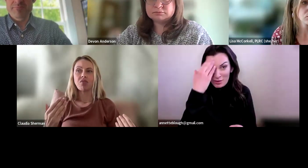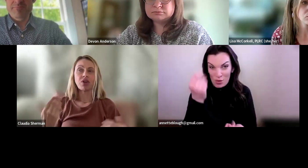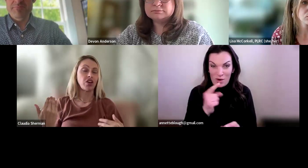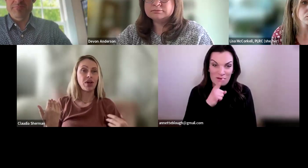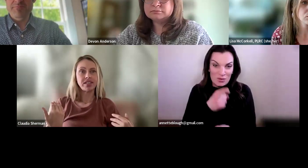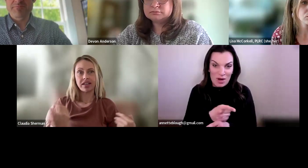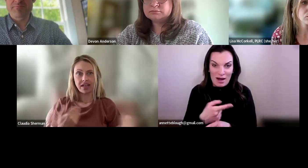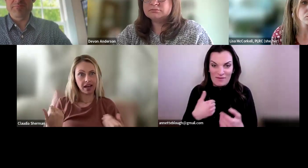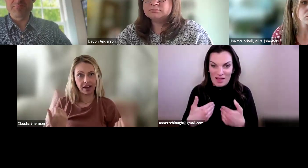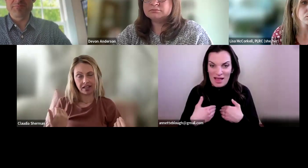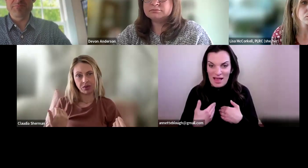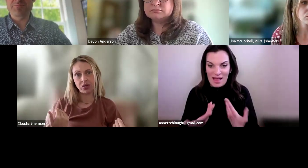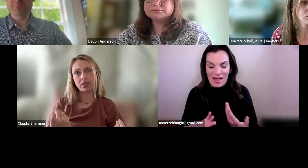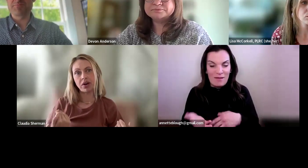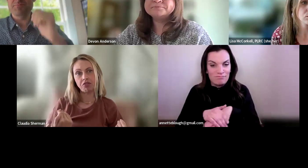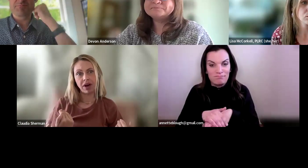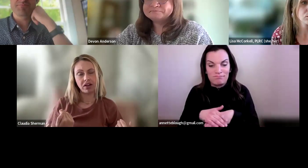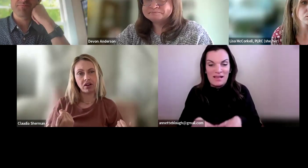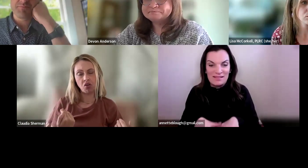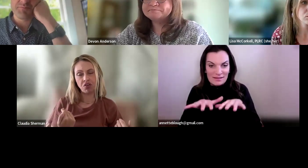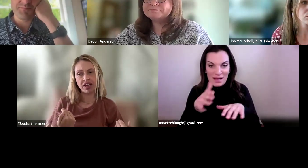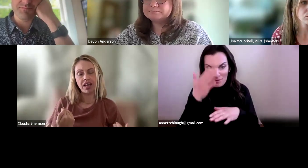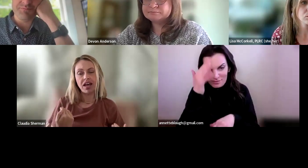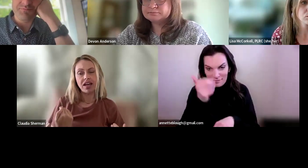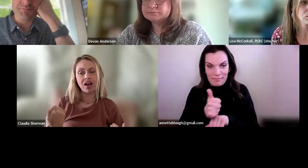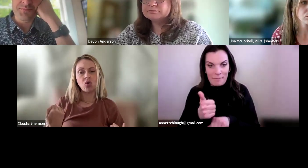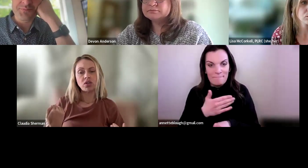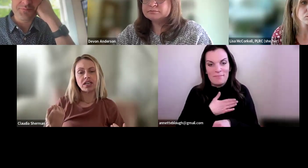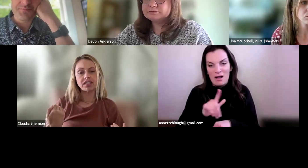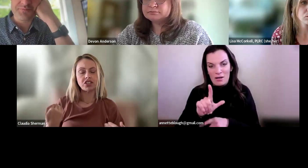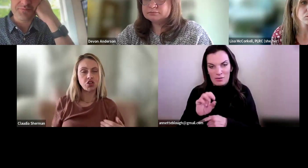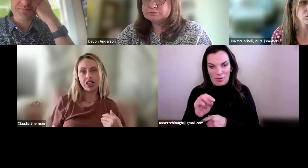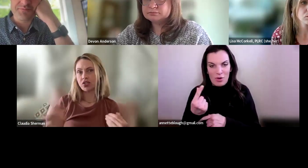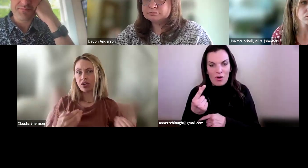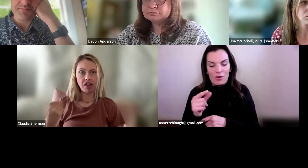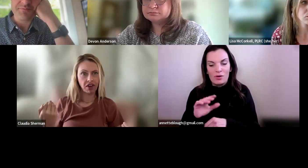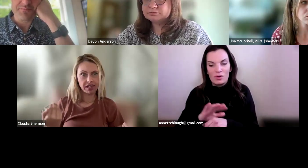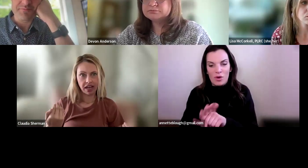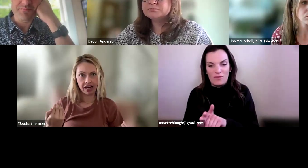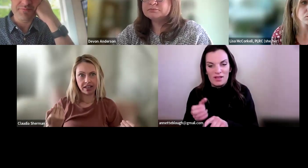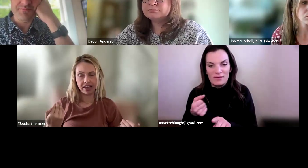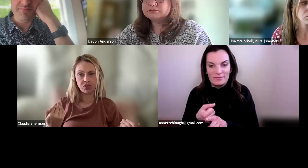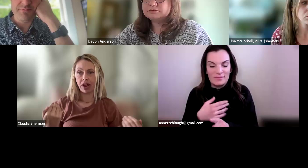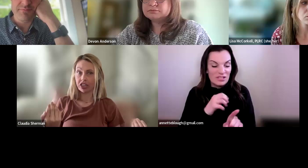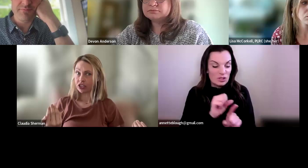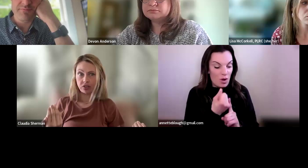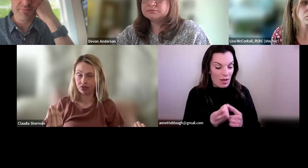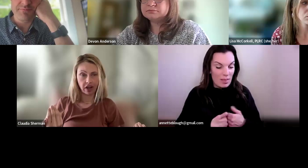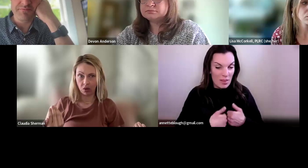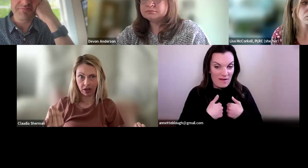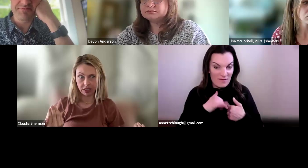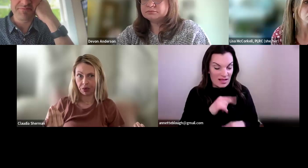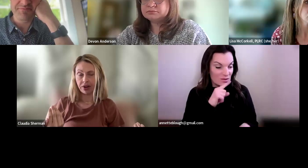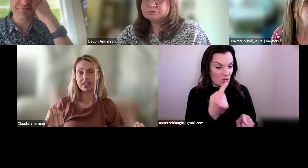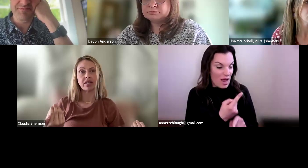I've had really increased anxiety as a result of my long COVID, not only situational life anxiety that's rational